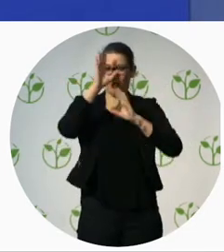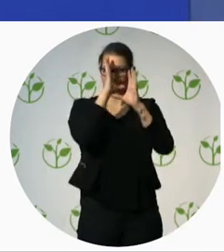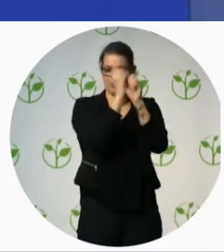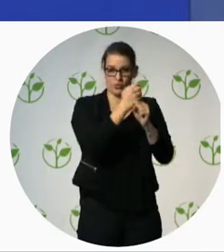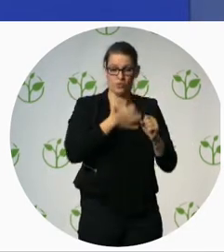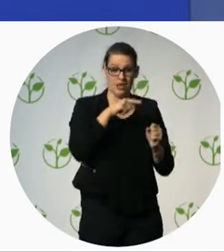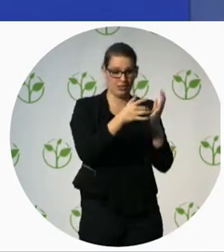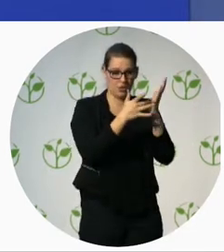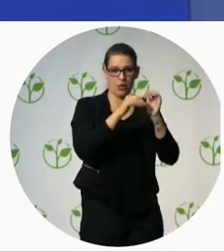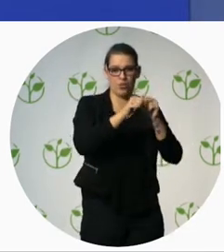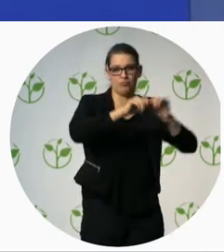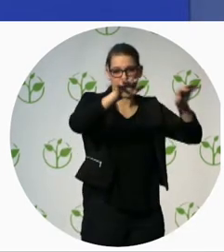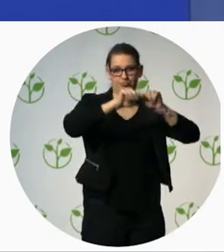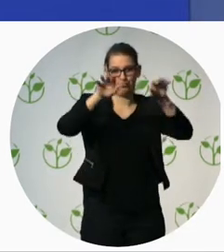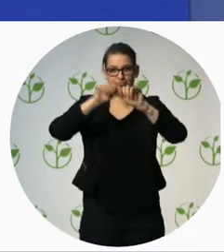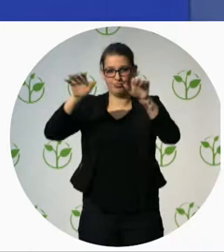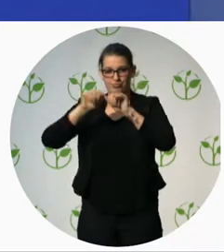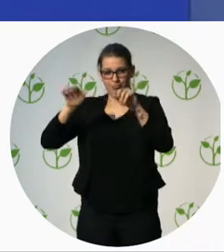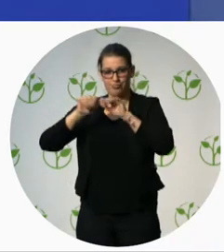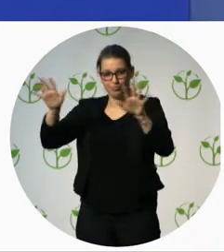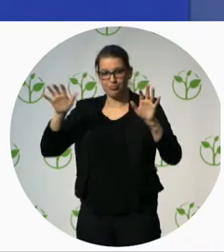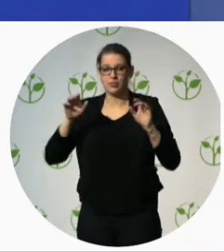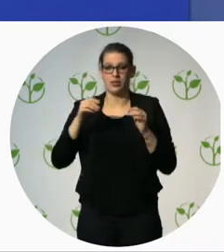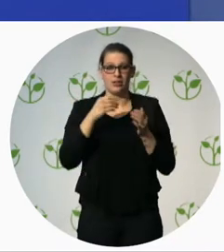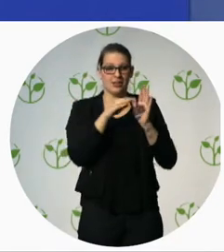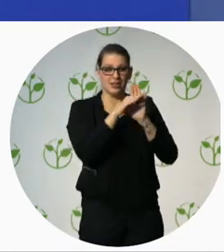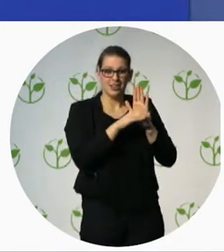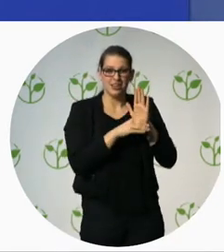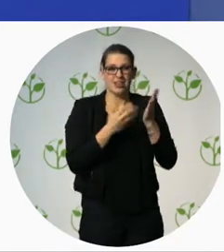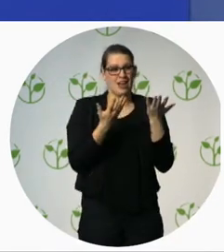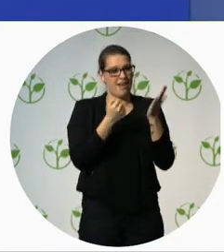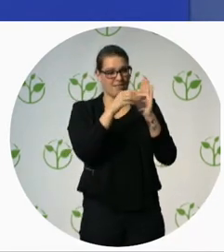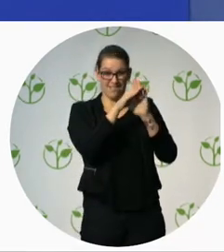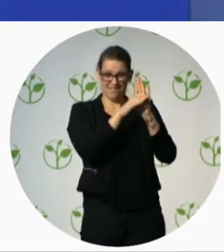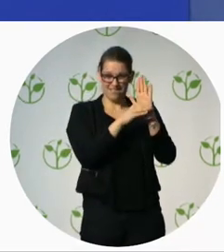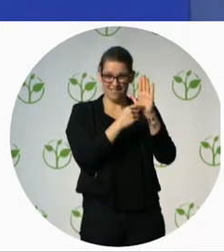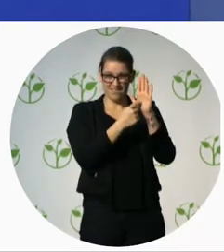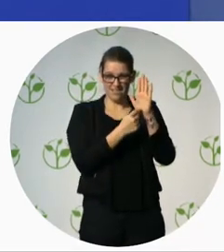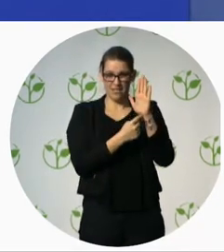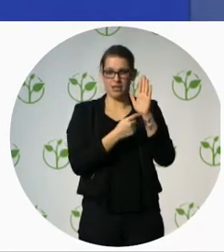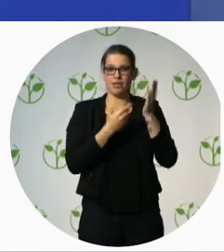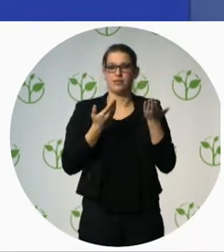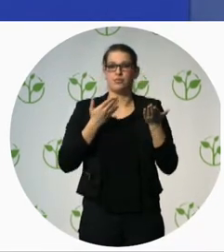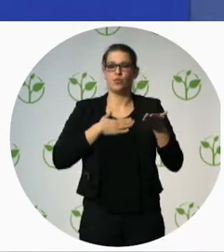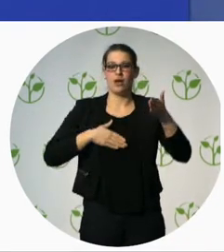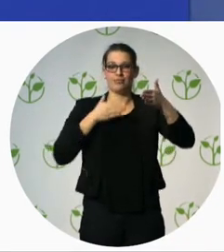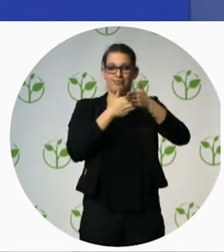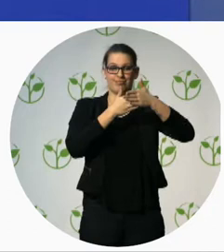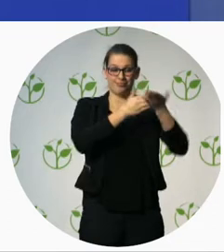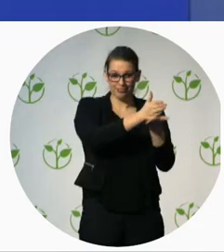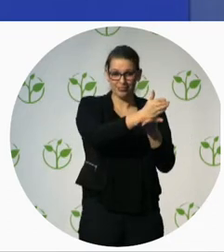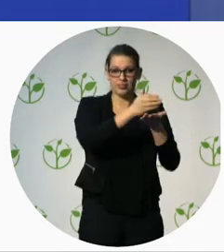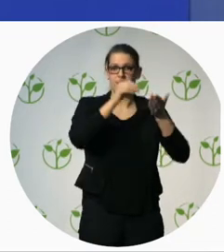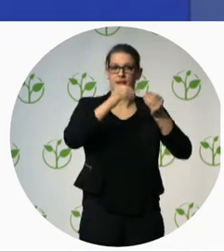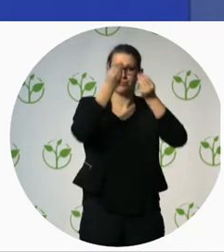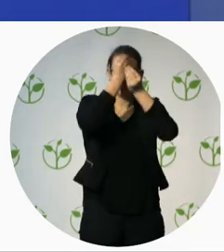online will be accessible. I hope really we will be able to implement this and achieve this. So what the